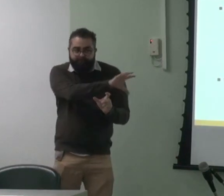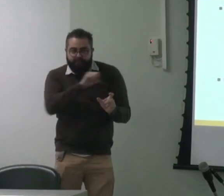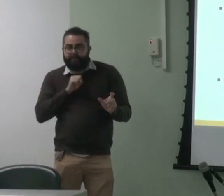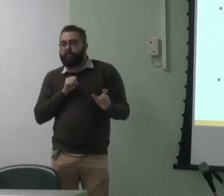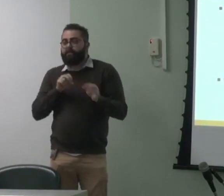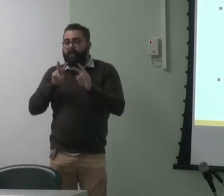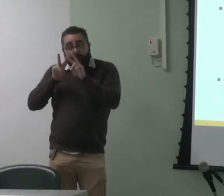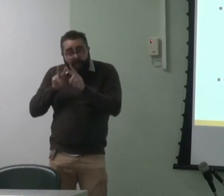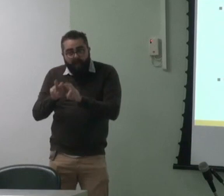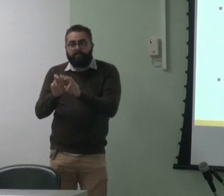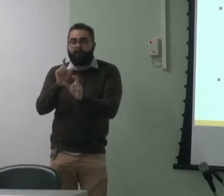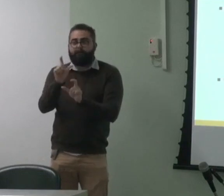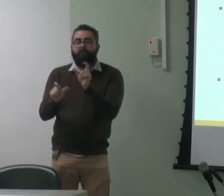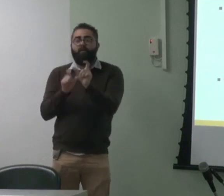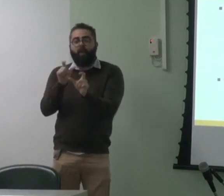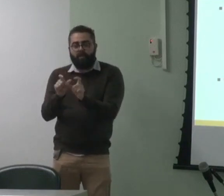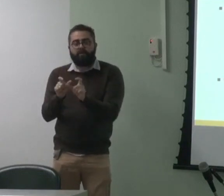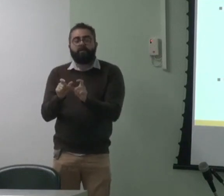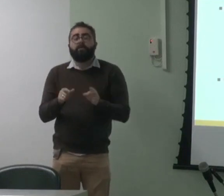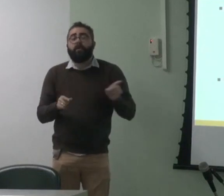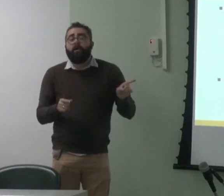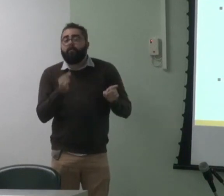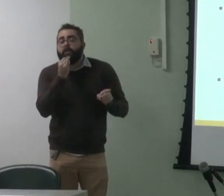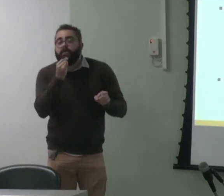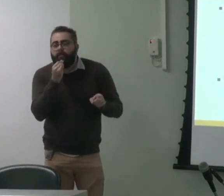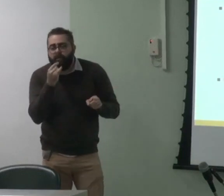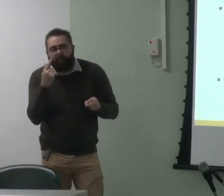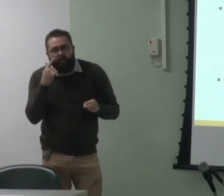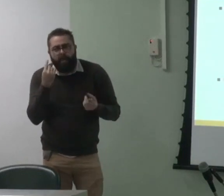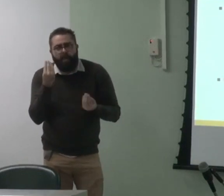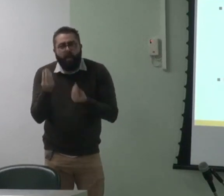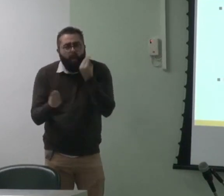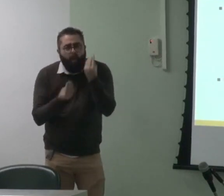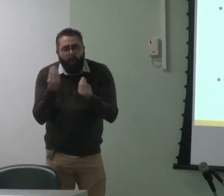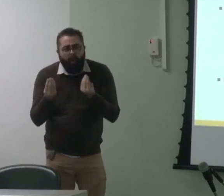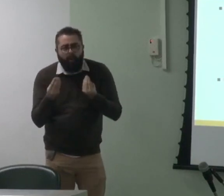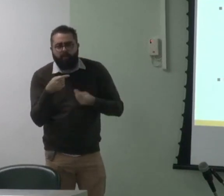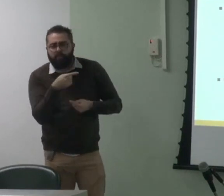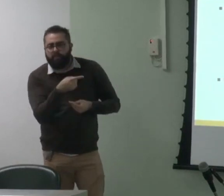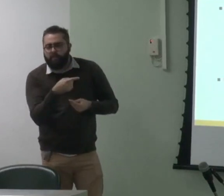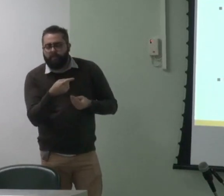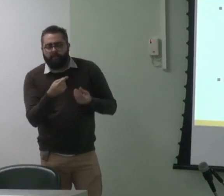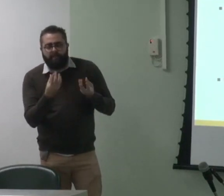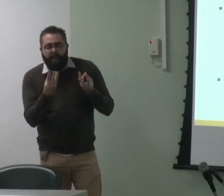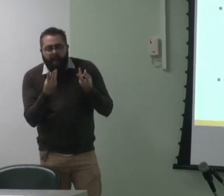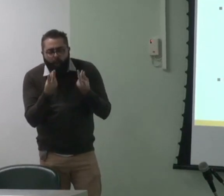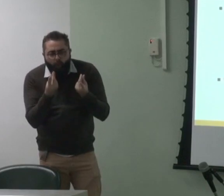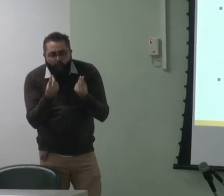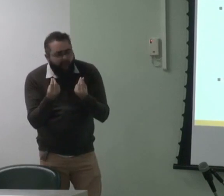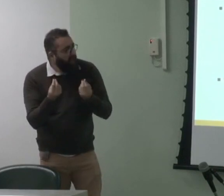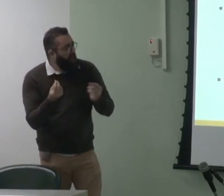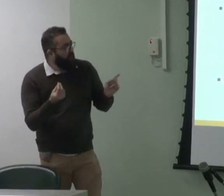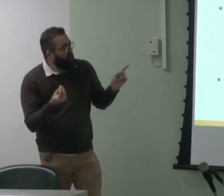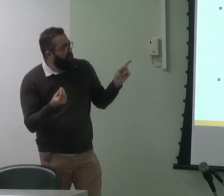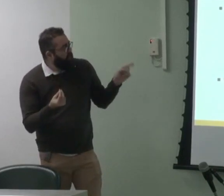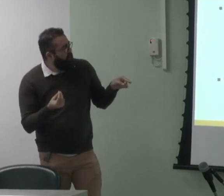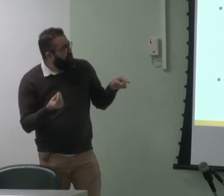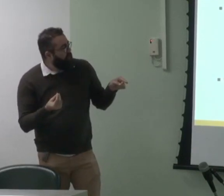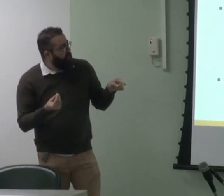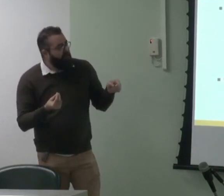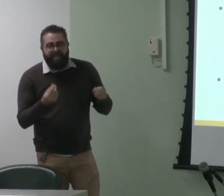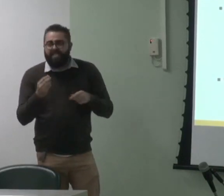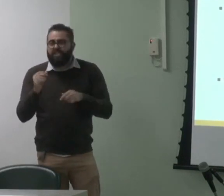case was that they calculated the type token ratio and took it as an indicator of the language's